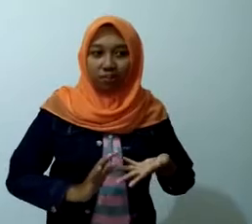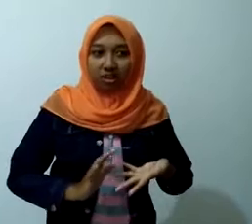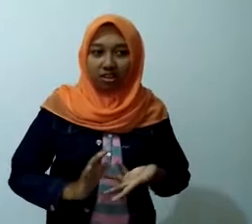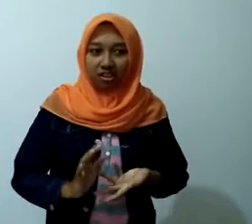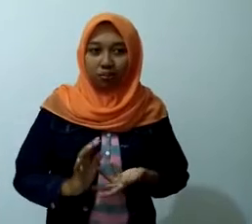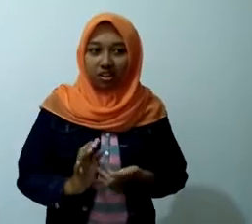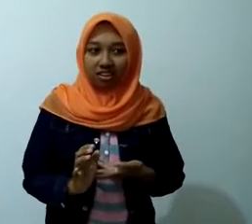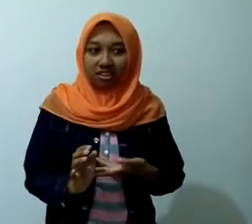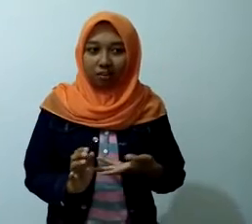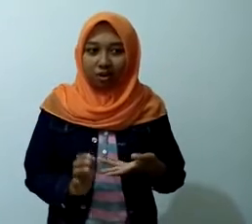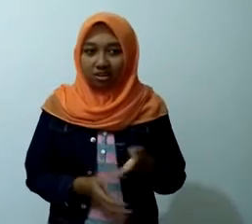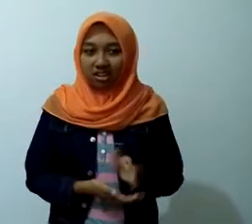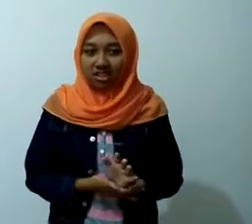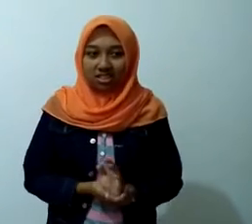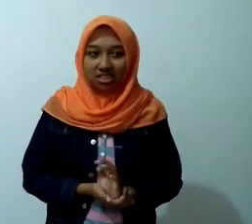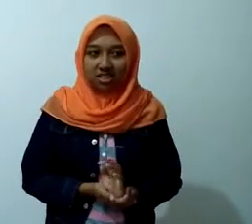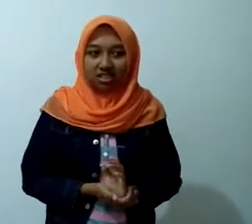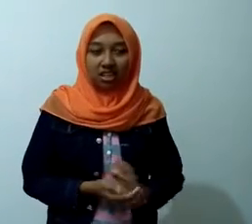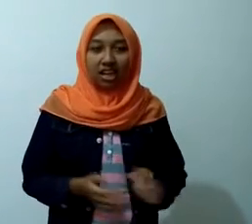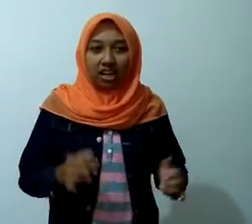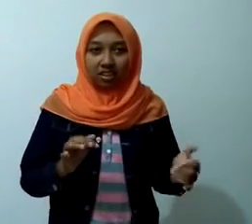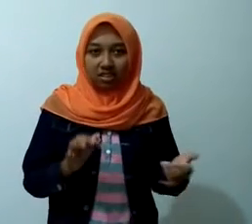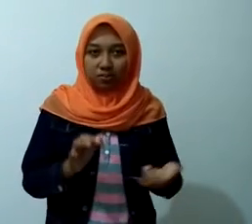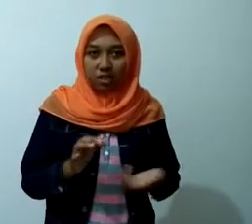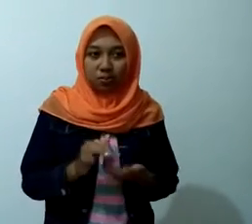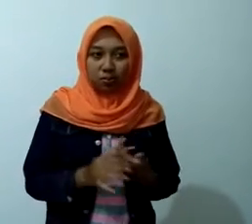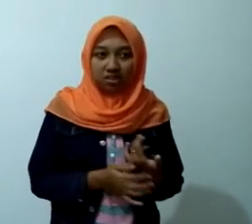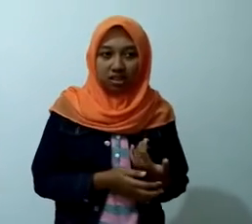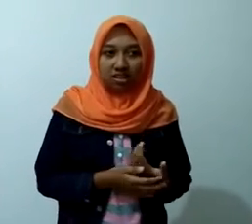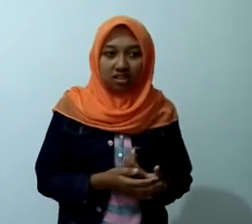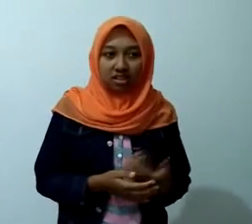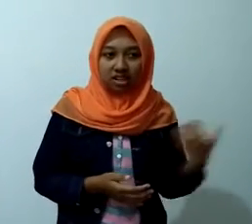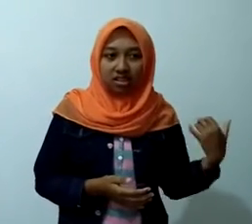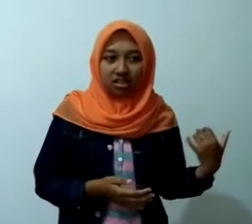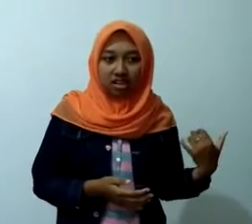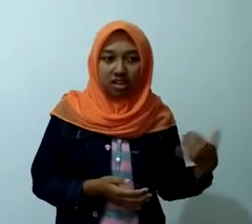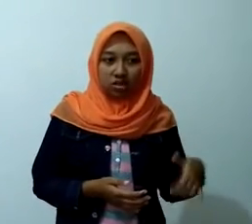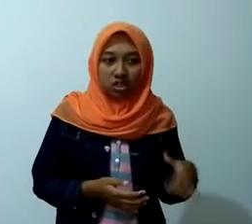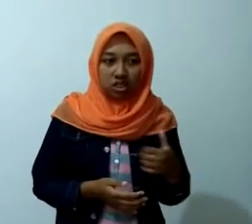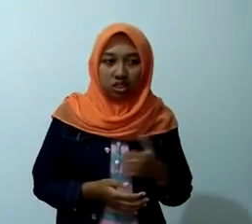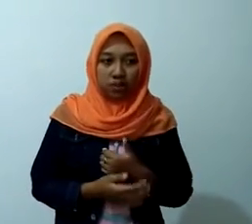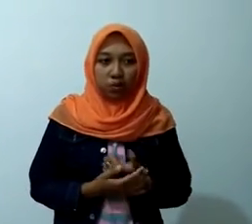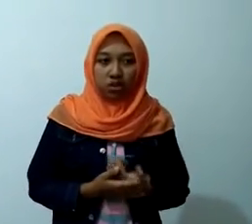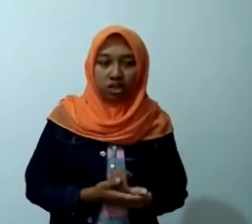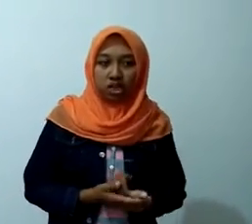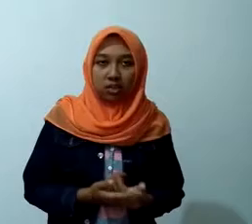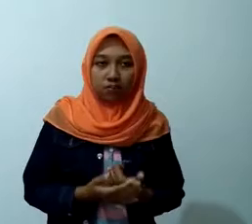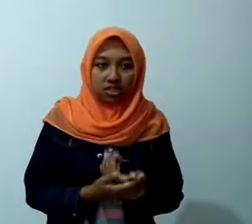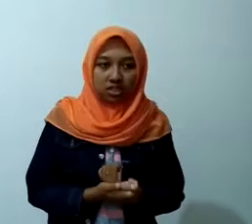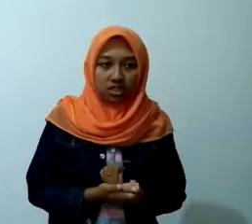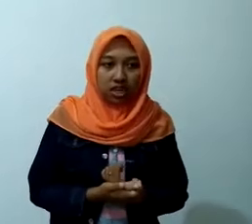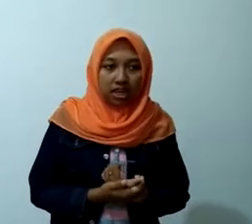Okay, I will repeat about the type of the research. In this mini proposal, the writer used descriptive quantitative